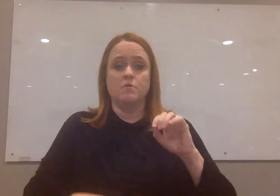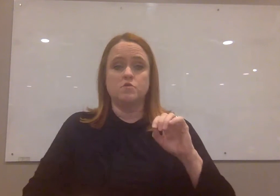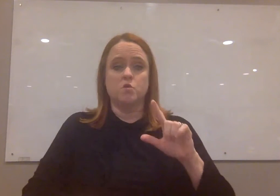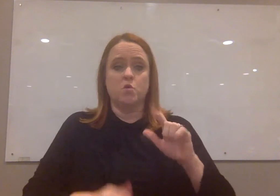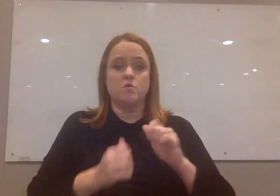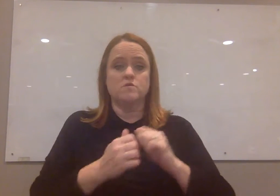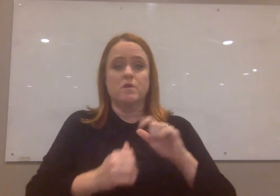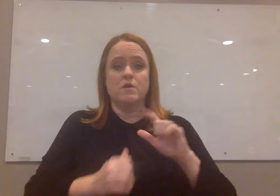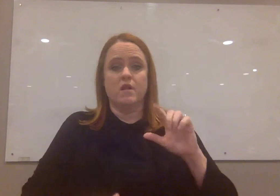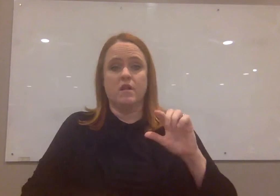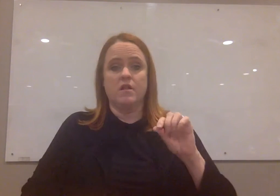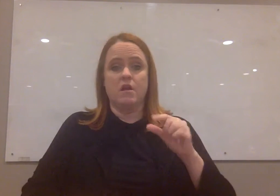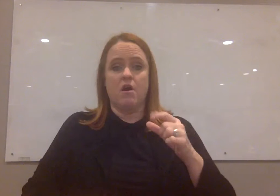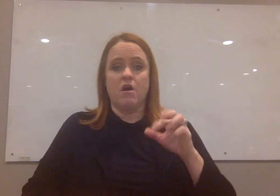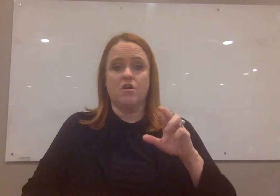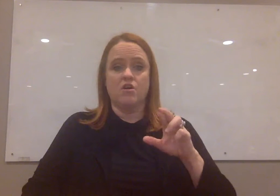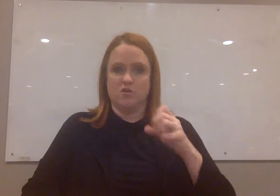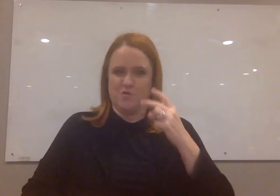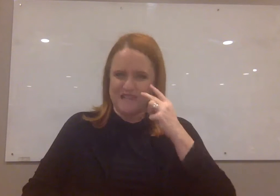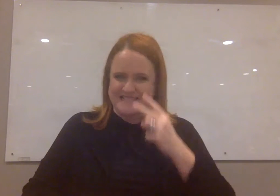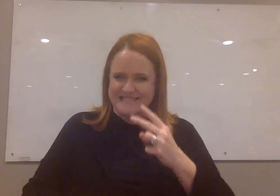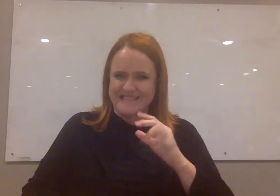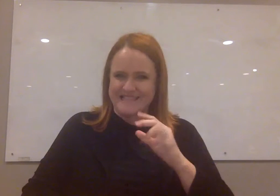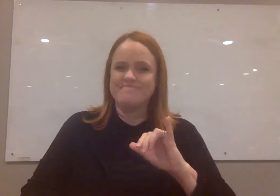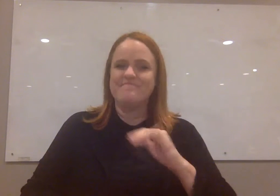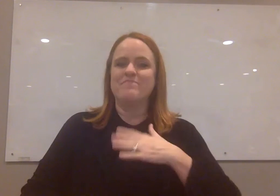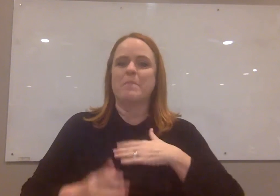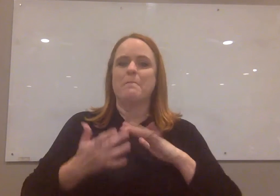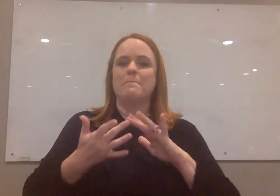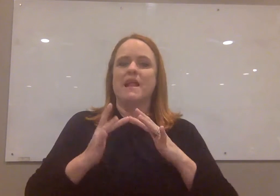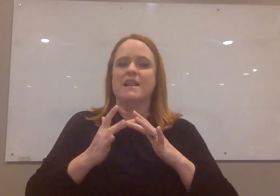figure out that, oh, my network card is going bad, and that's what these faults are about.